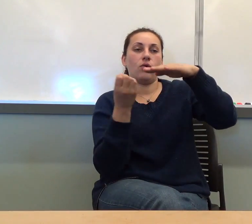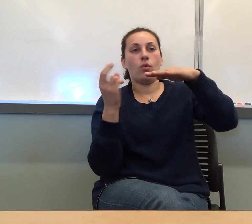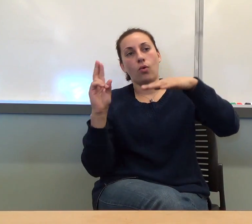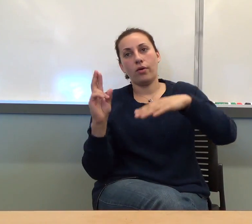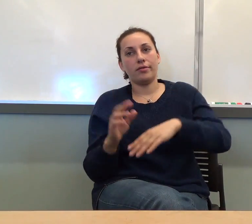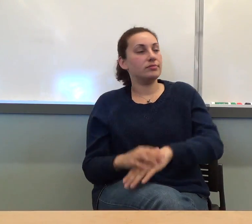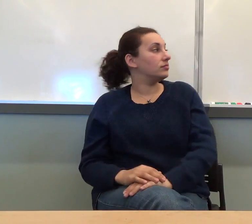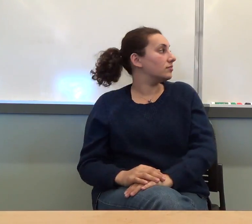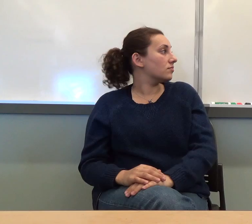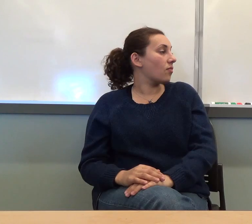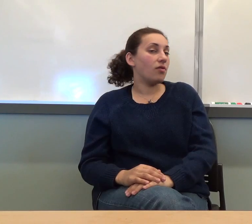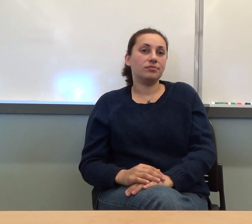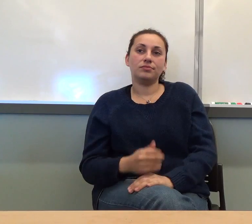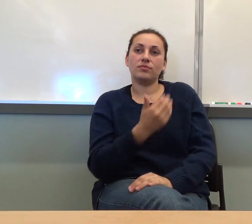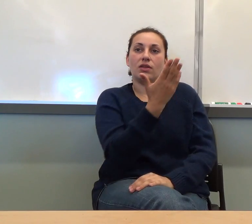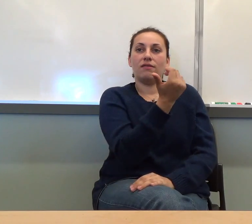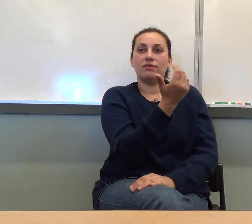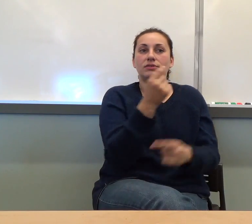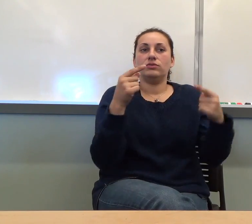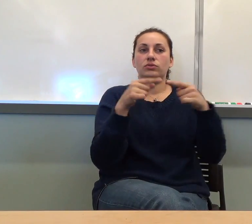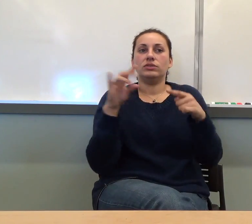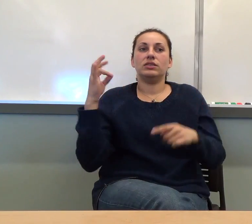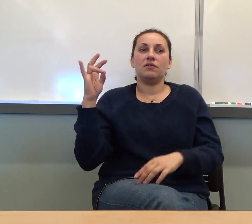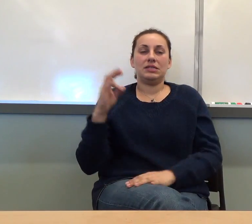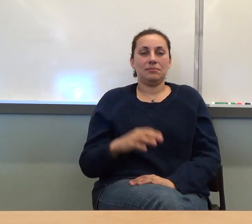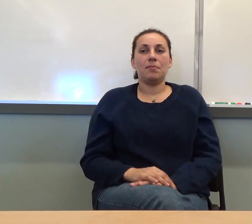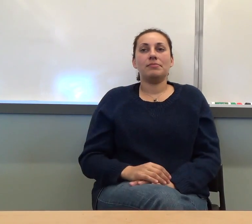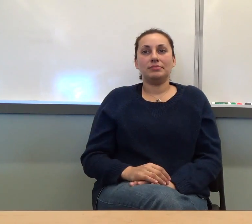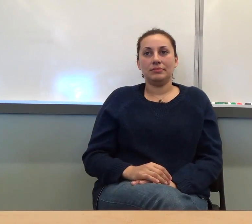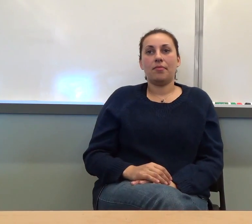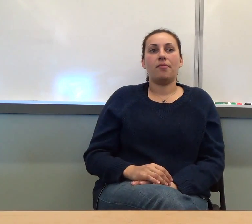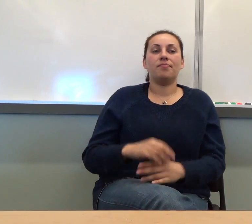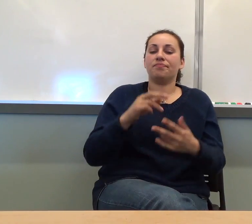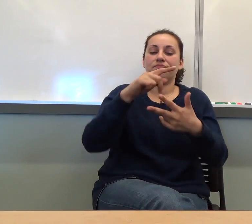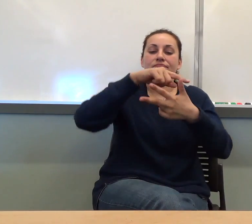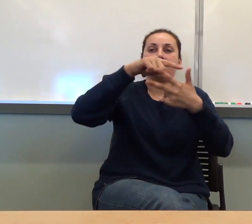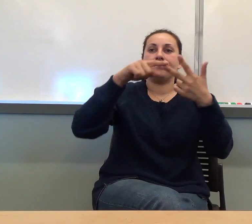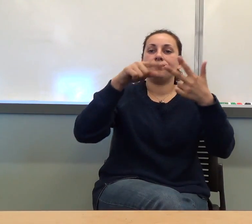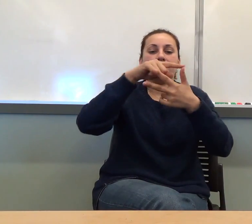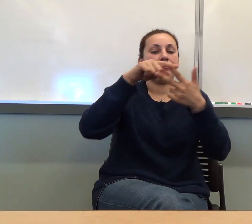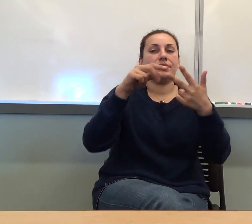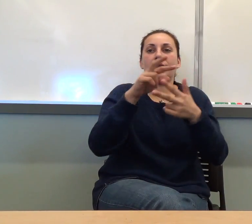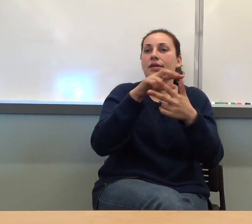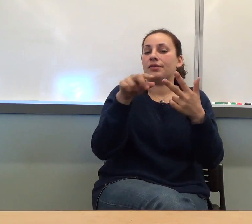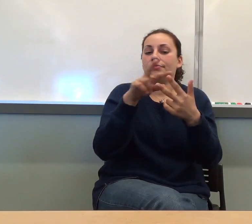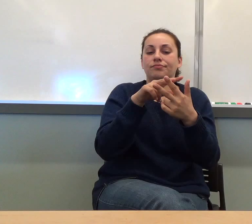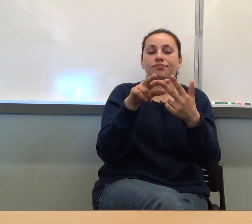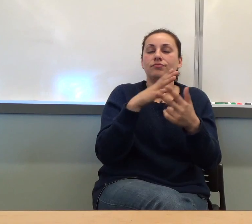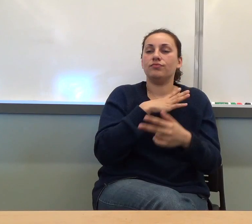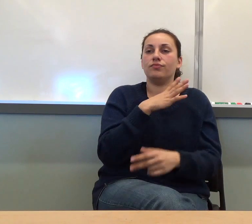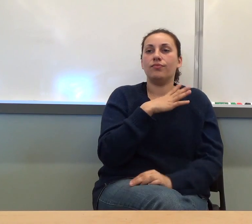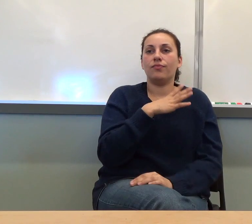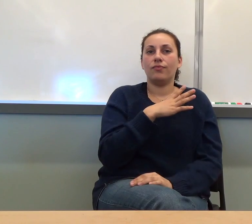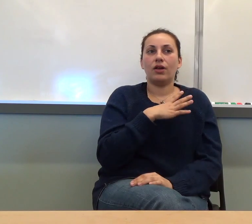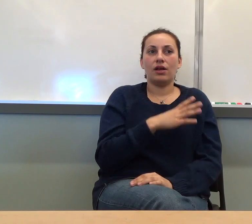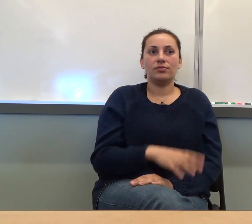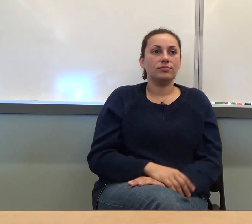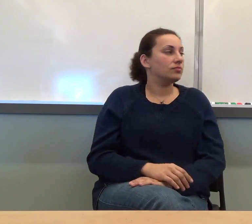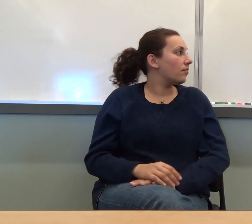15 to 17. Any one of those three is okay. Your book will stick with this one. This is